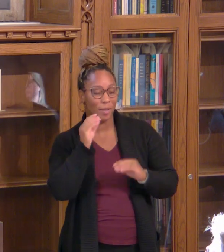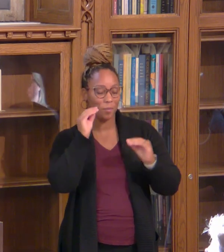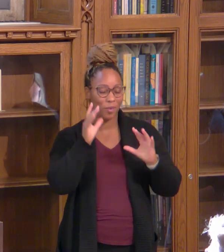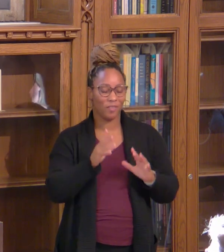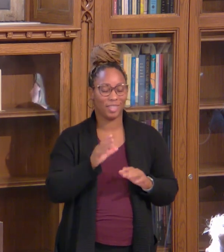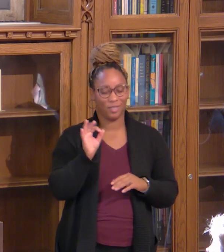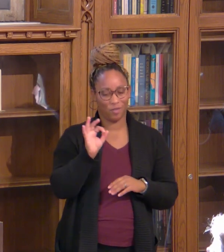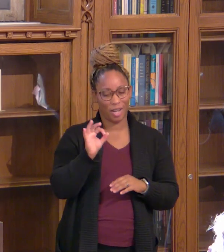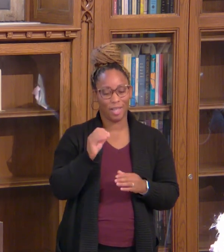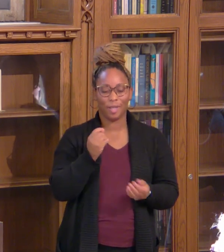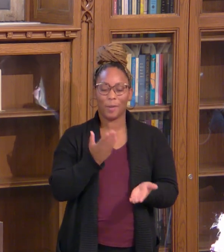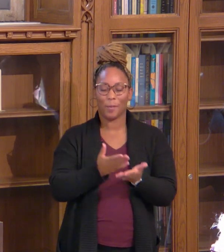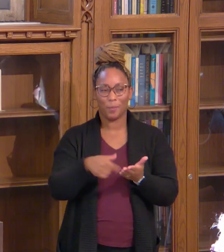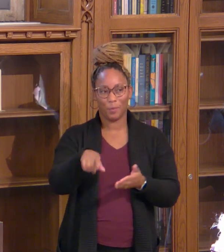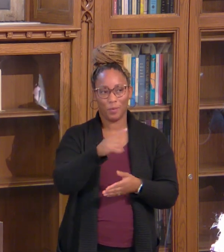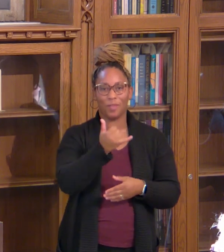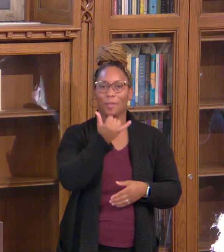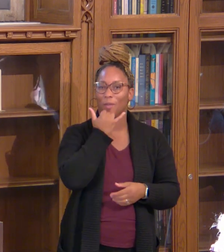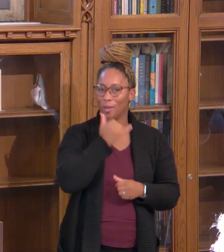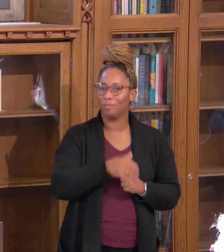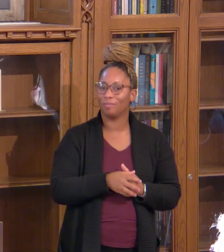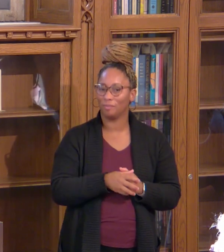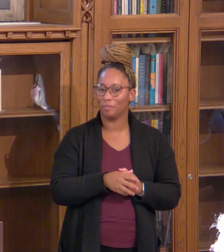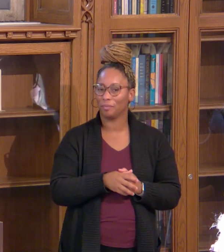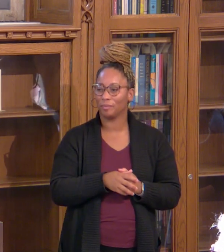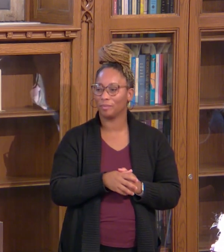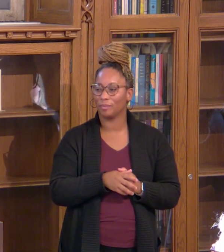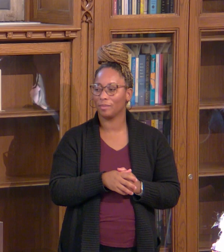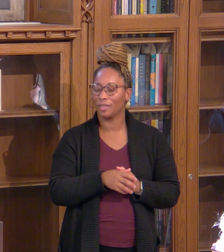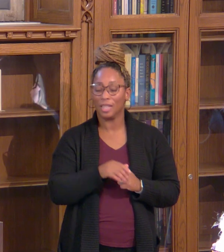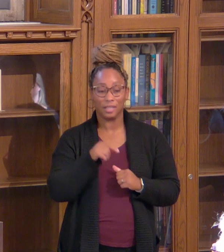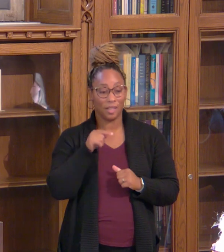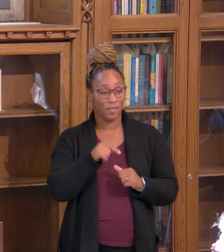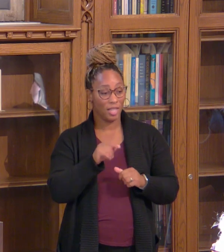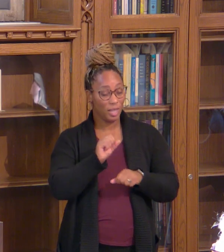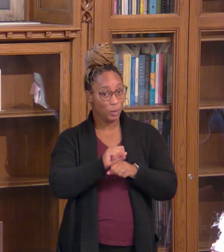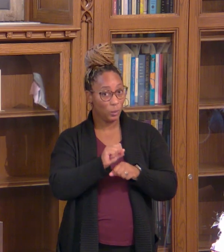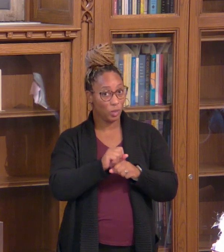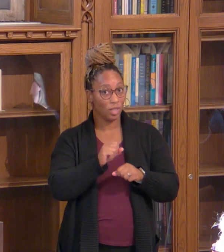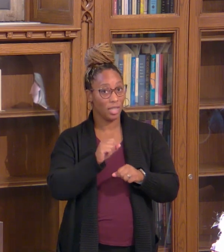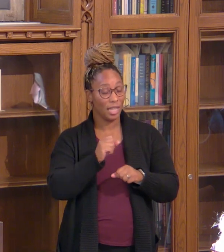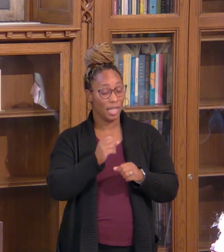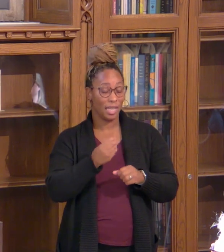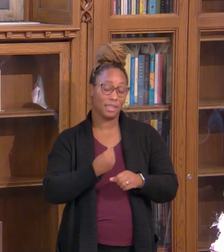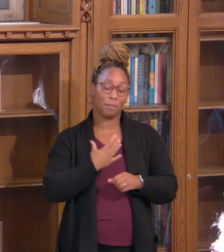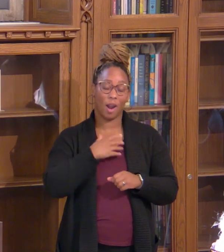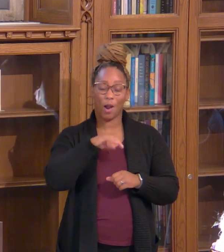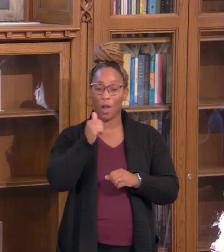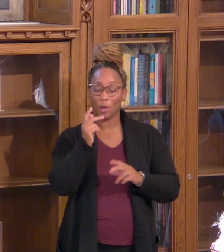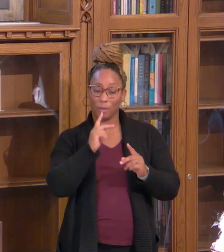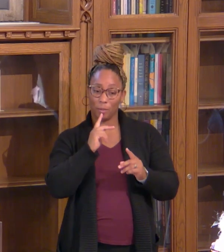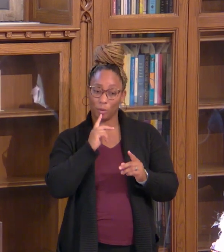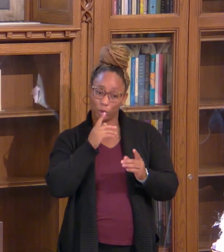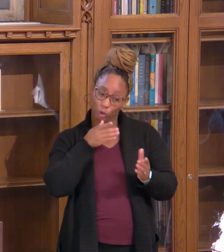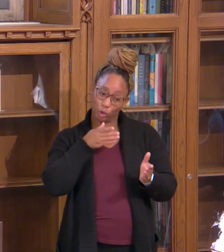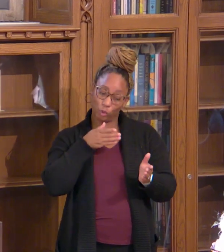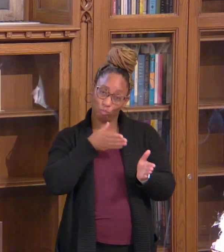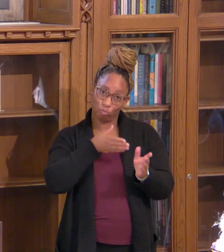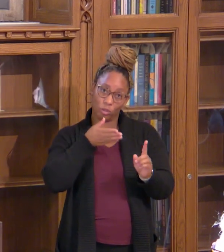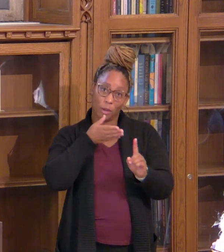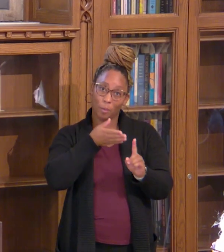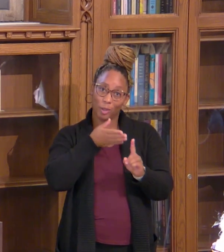us know proved them wrong this seminal work inspired many others to pursue the study of the